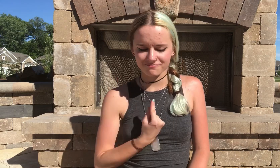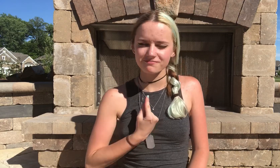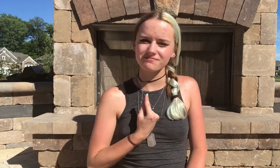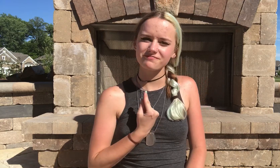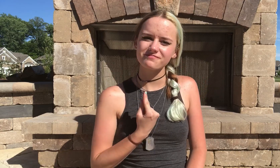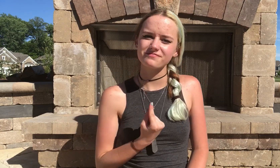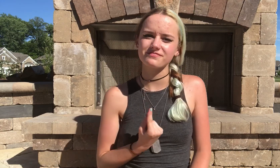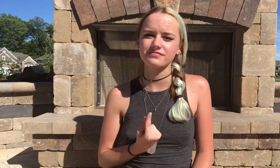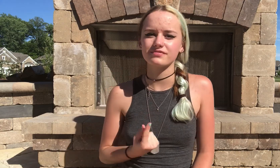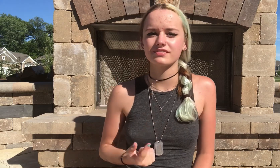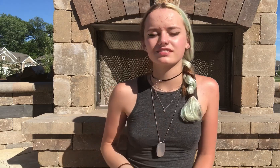own